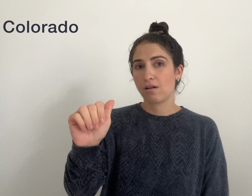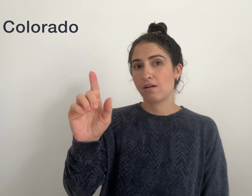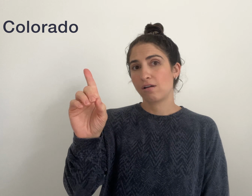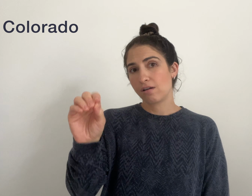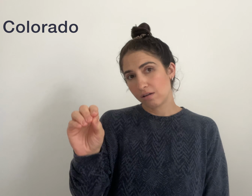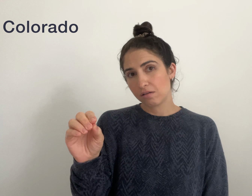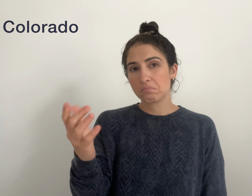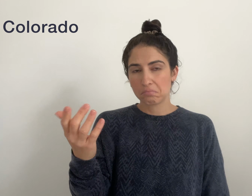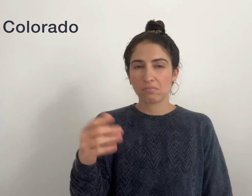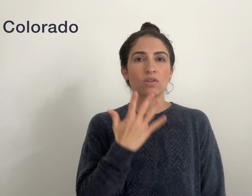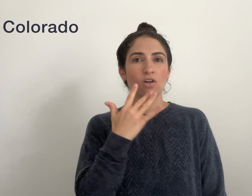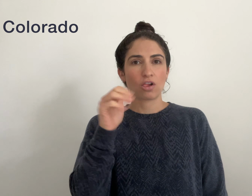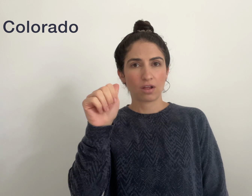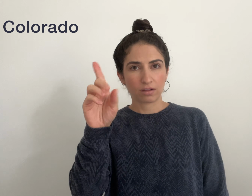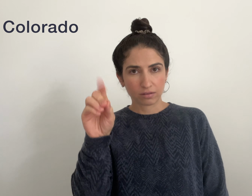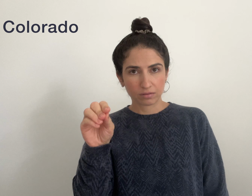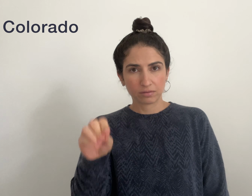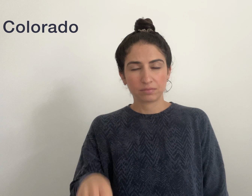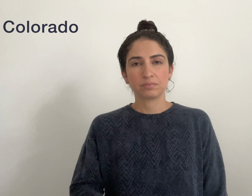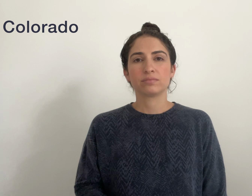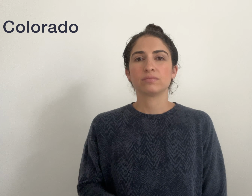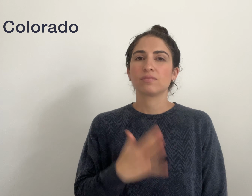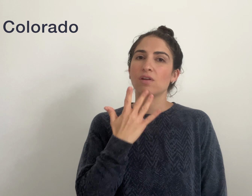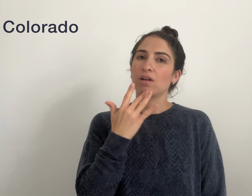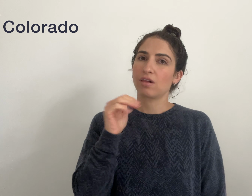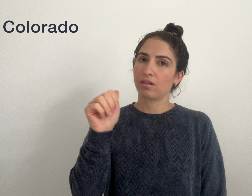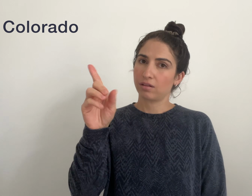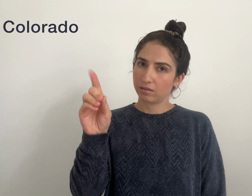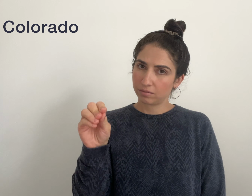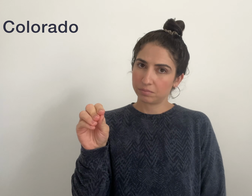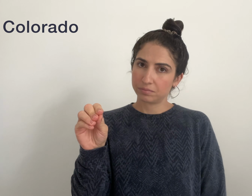color adio, Colorado.